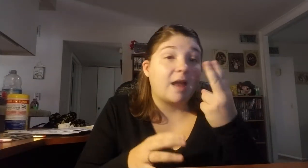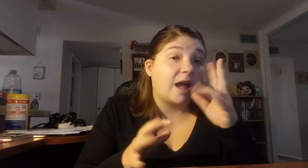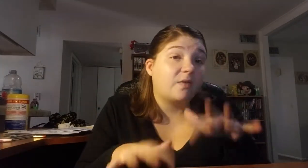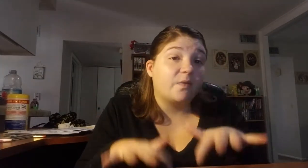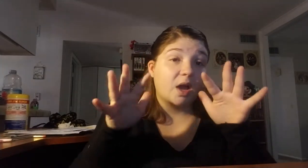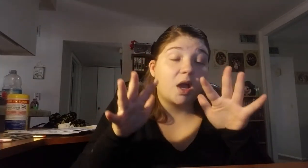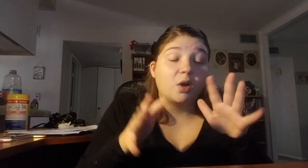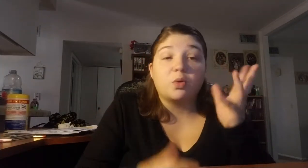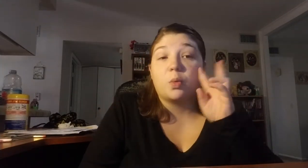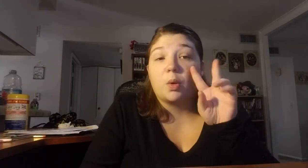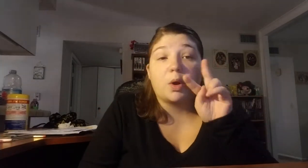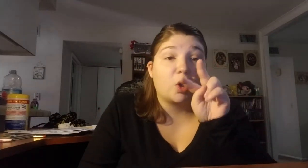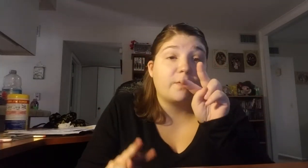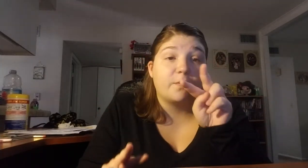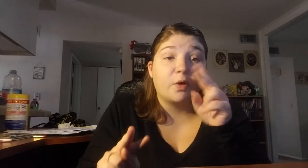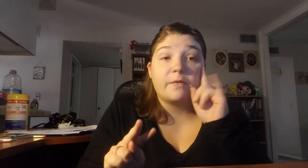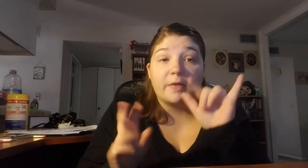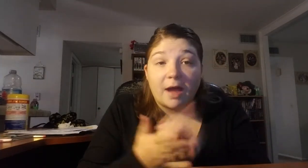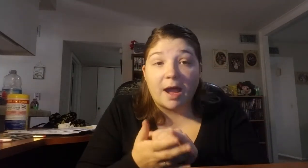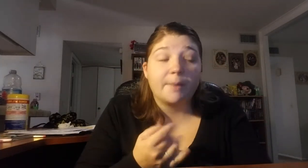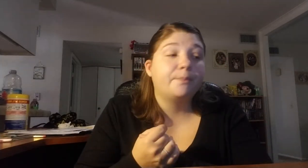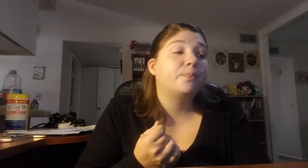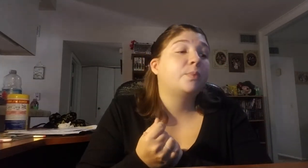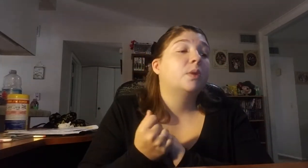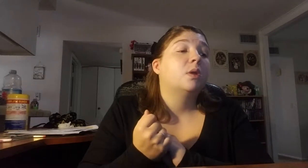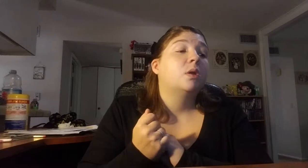flash floods. We will look forward for that.